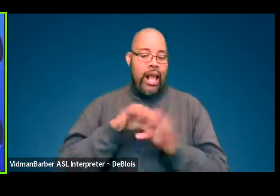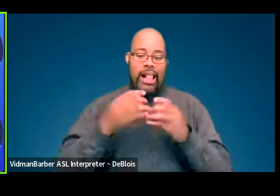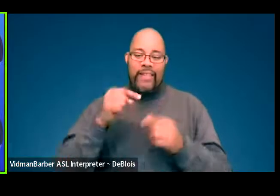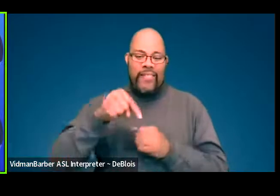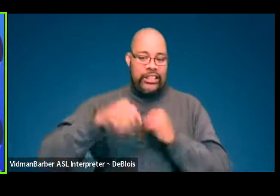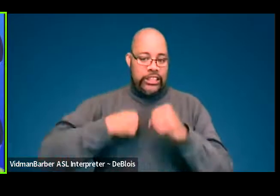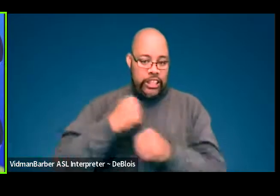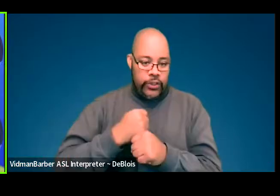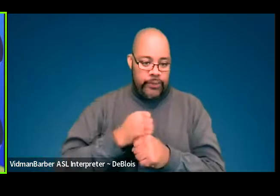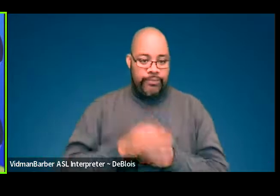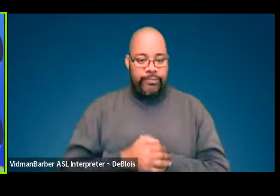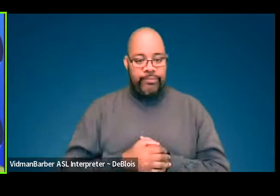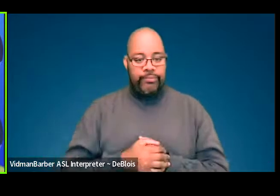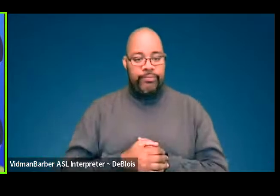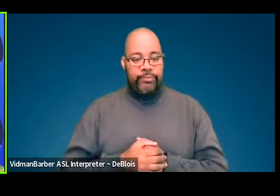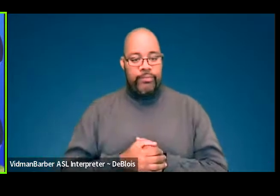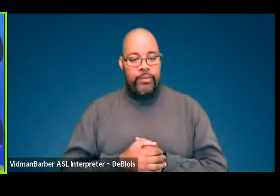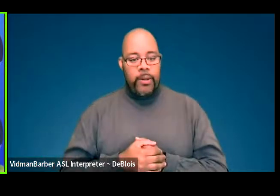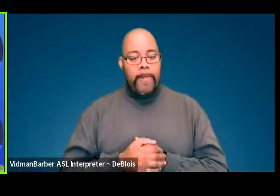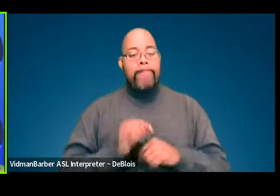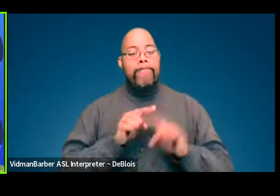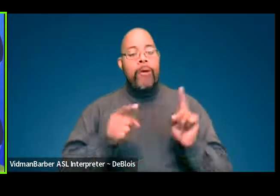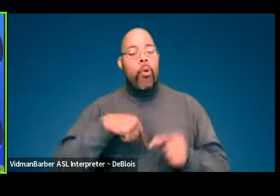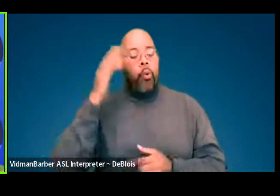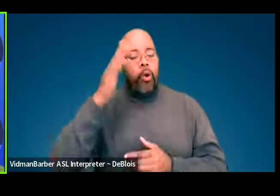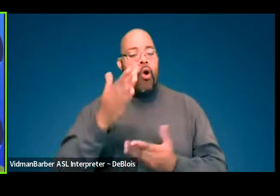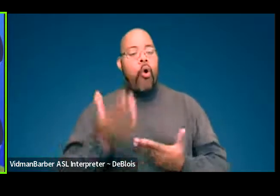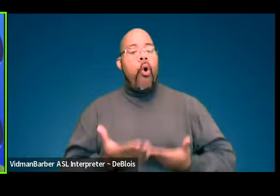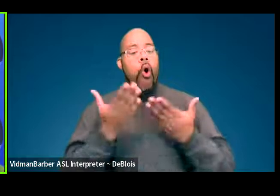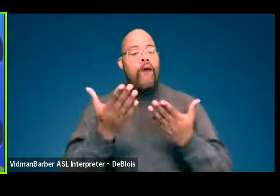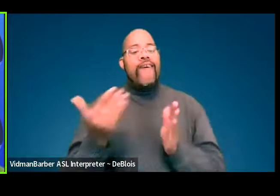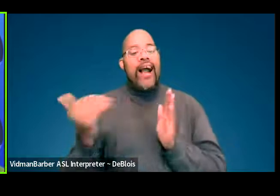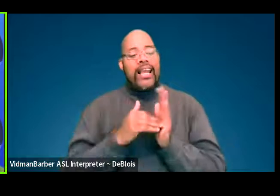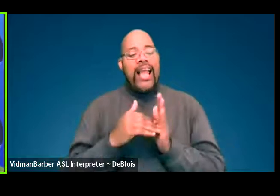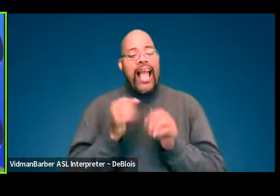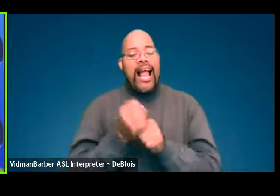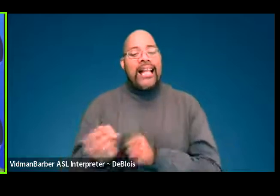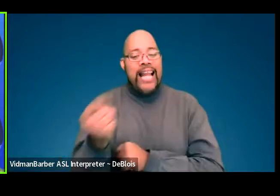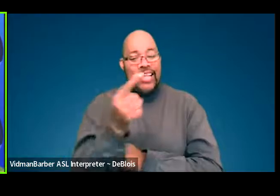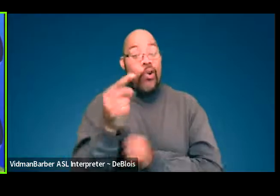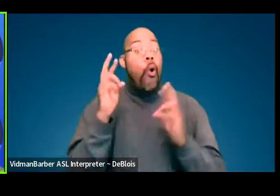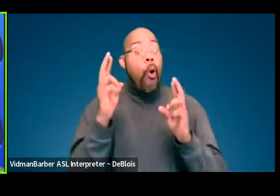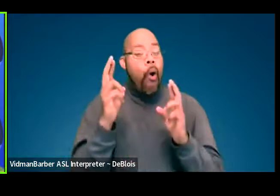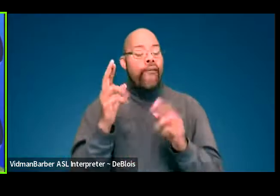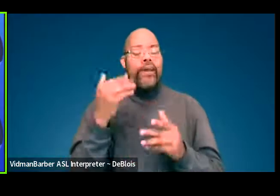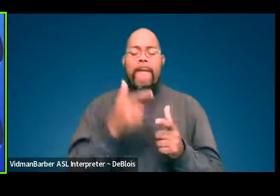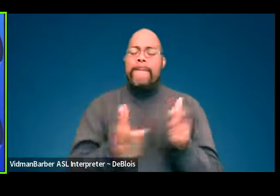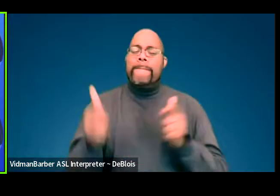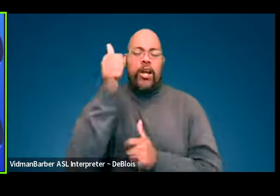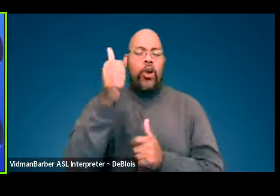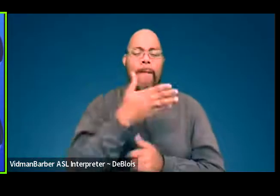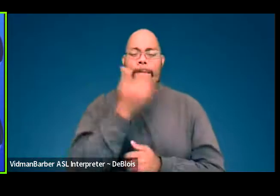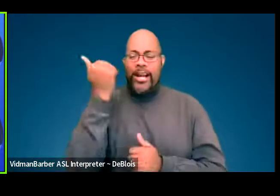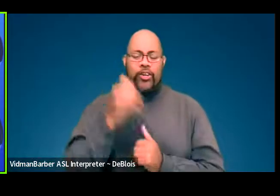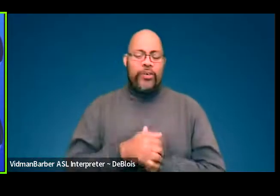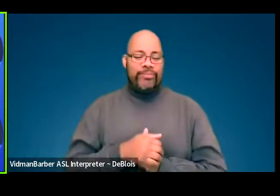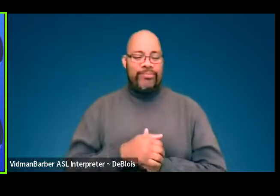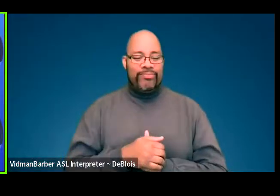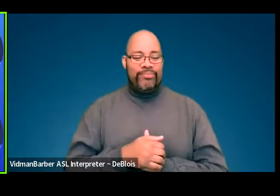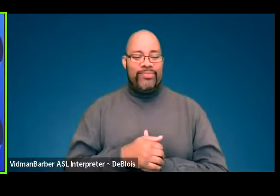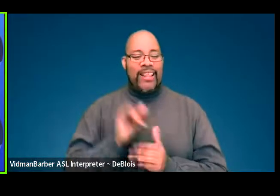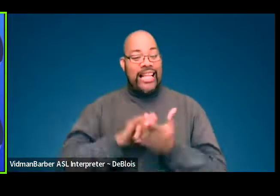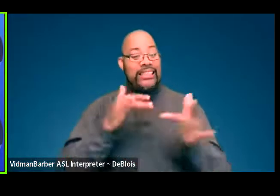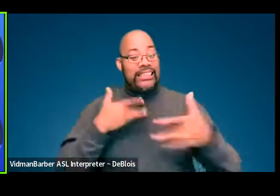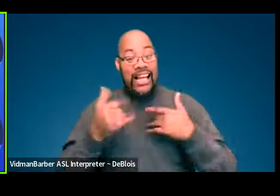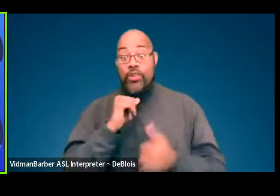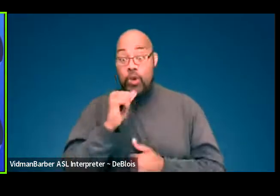this year. But we will be offering it again next year, and hopefully it'll be even bigger and even better. So that's